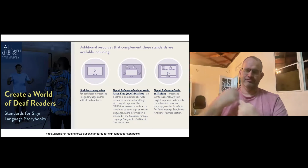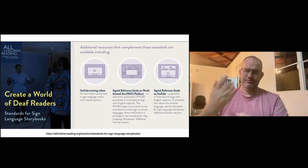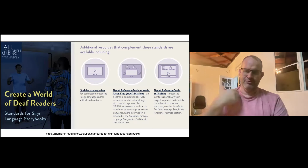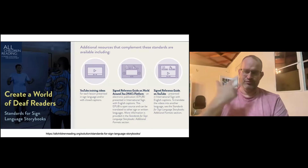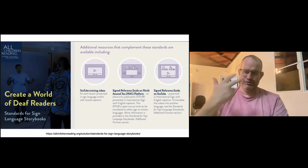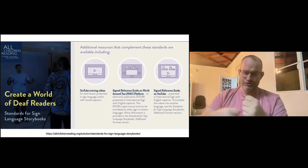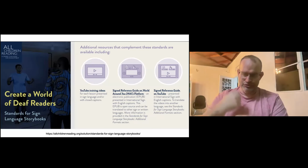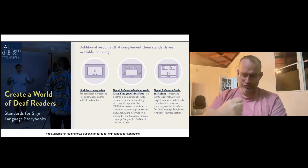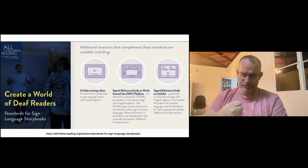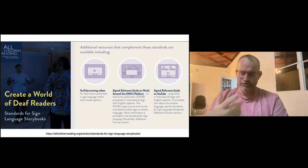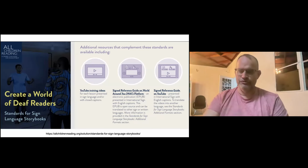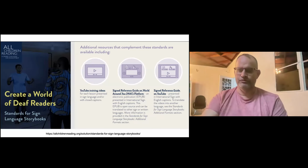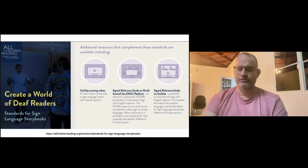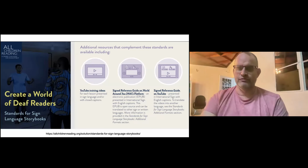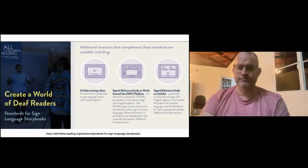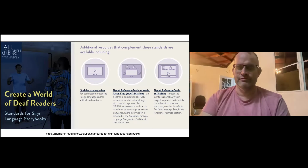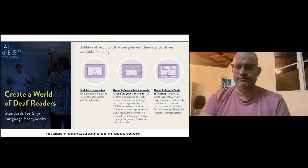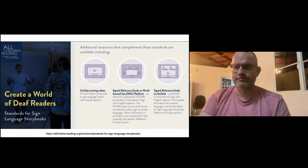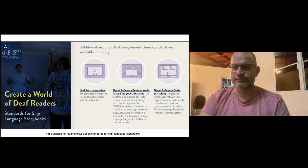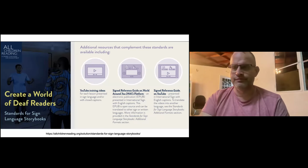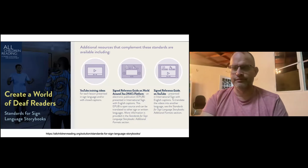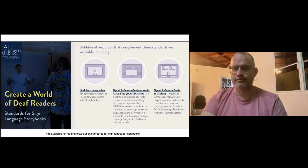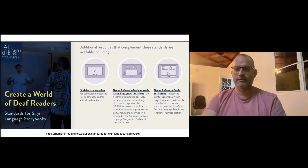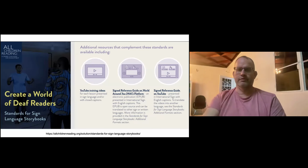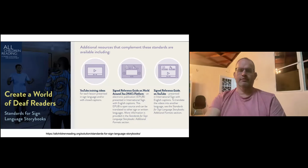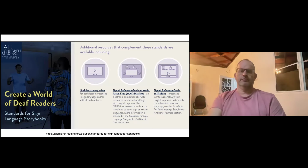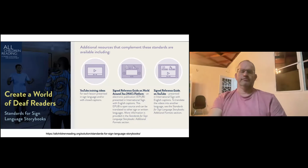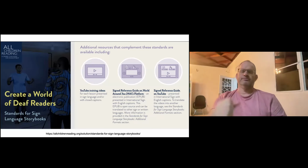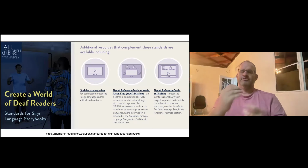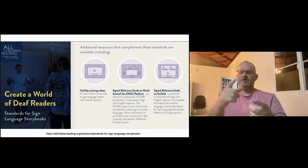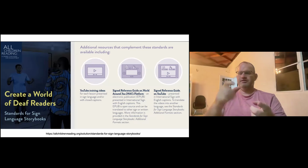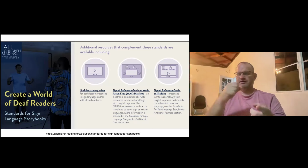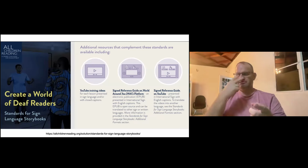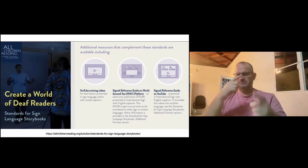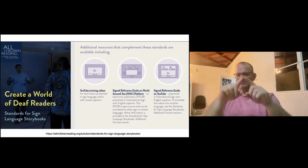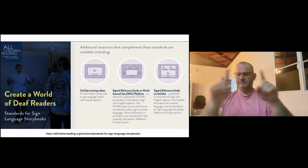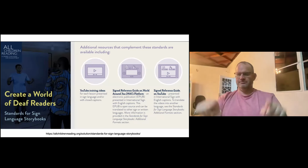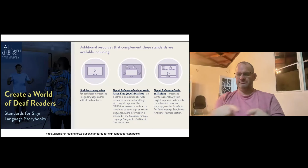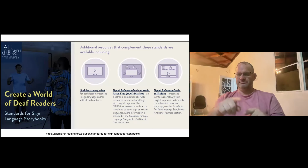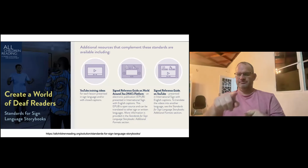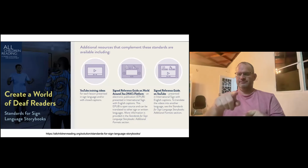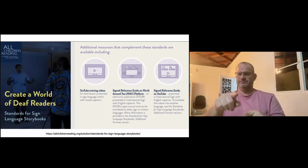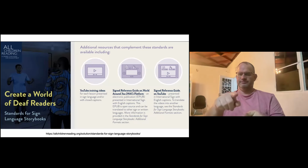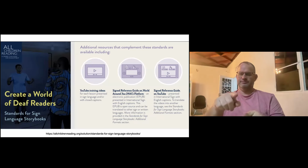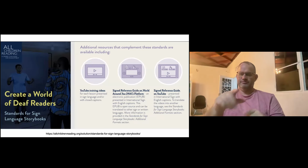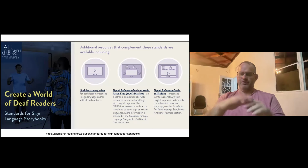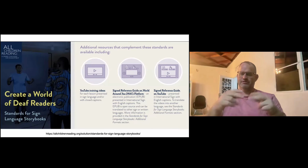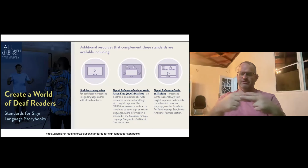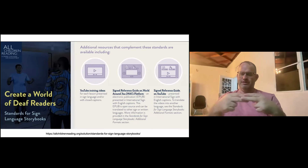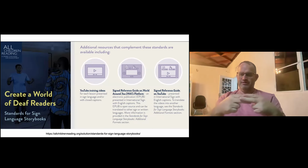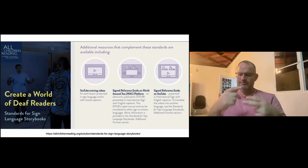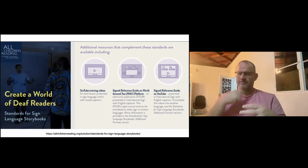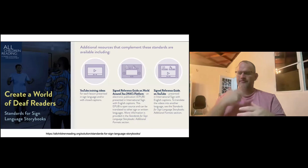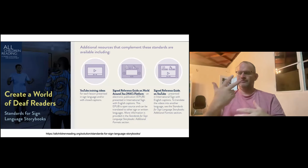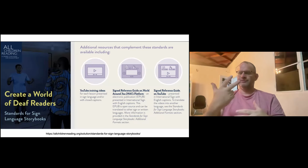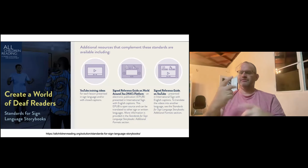We're very excited to show some of the work that we've been focusing on over the last 3 years today. And I'm going to lead